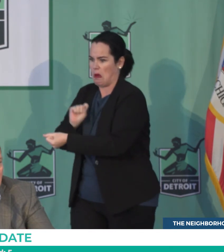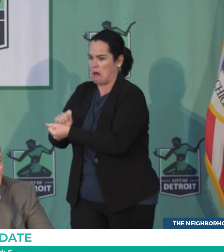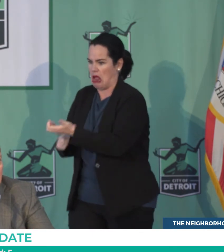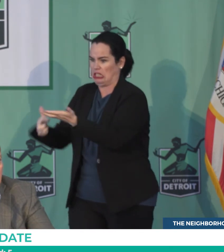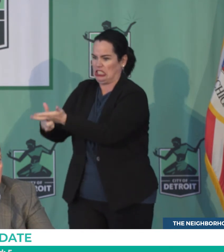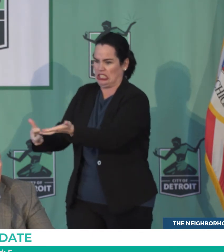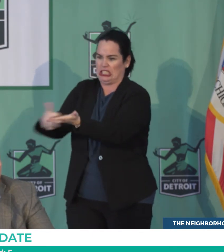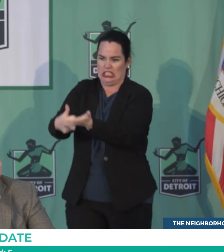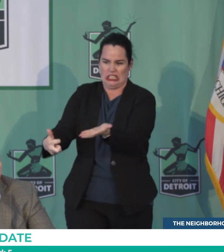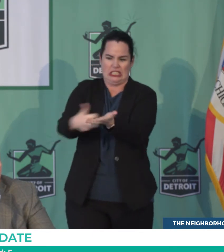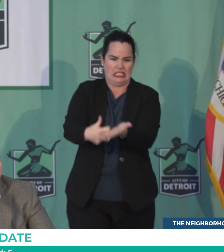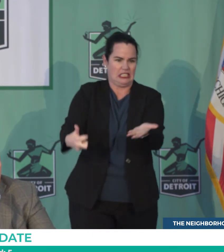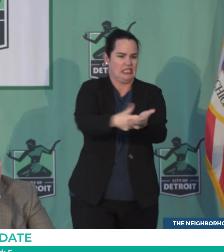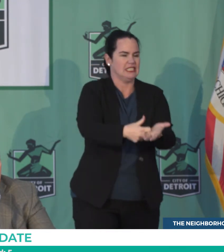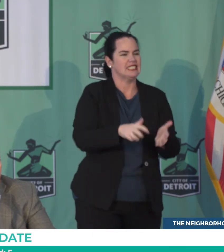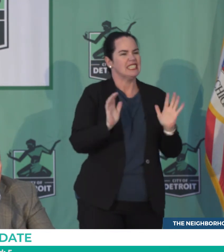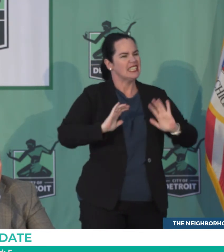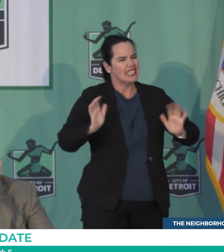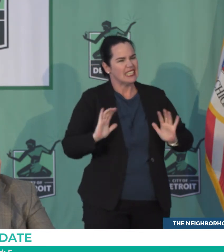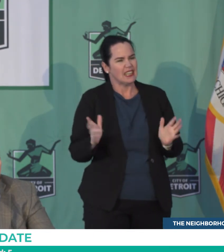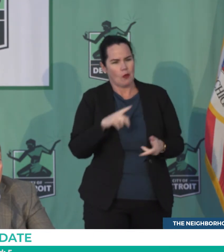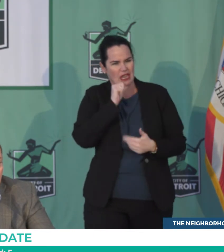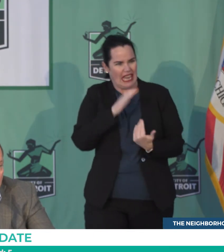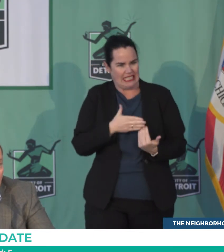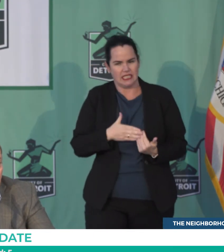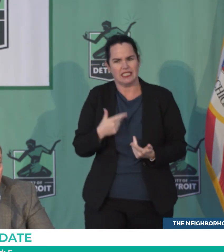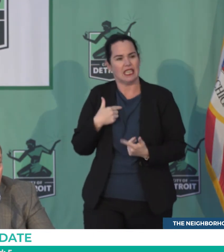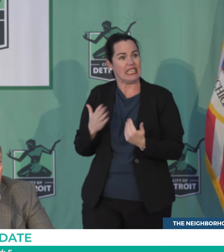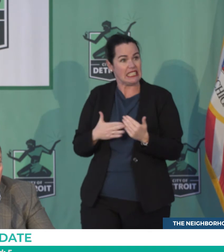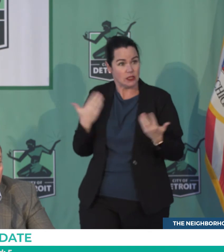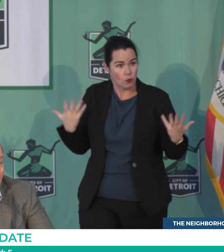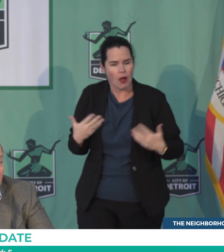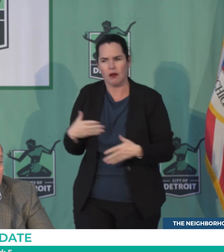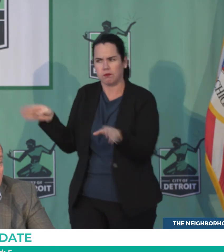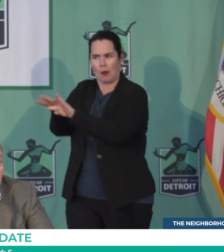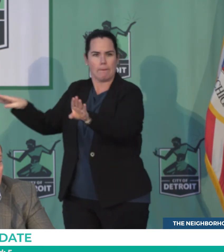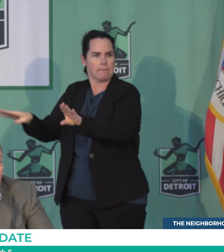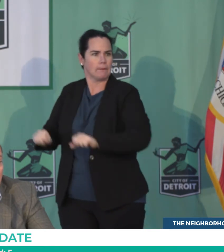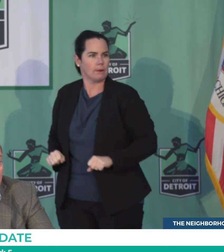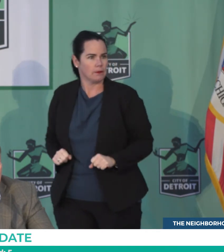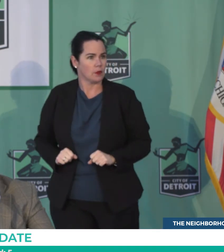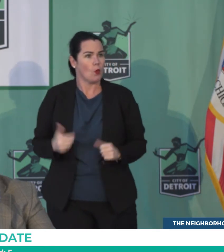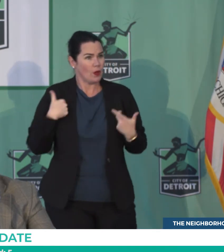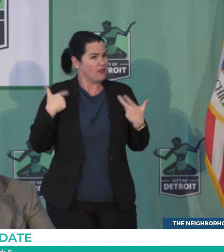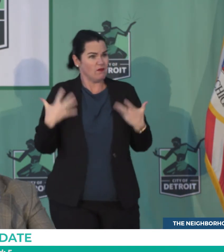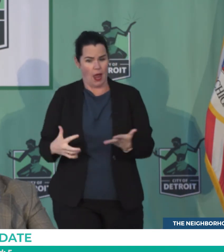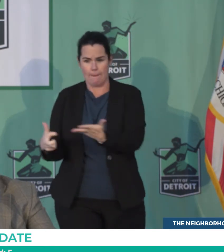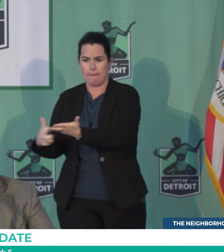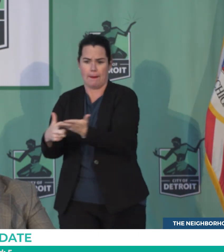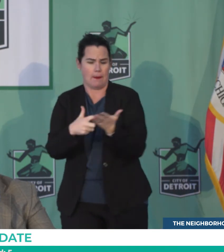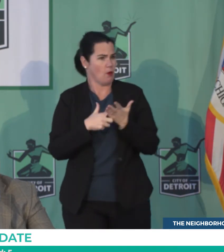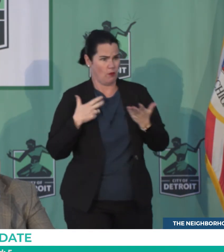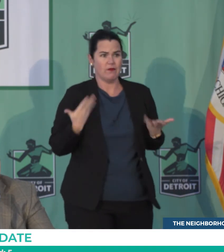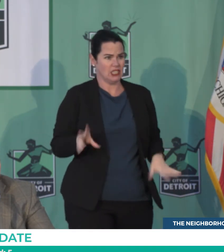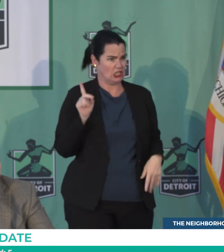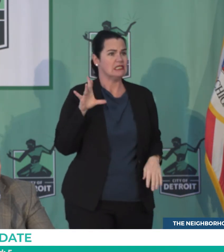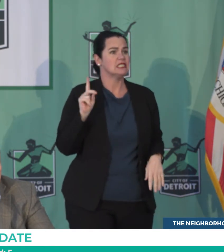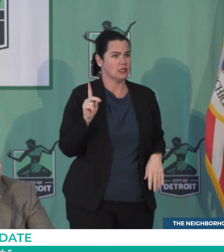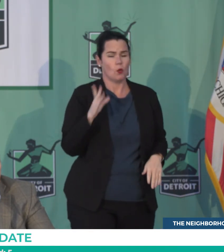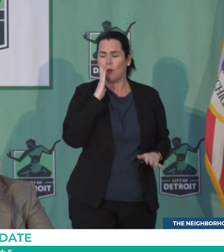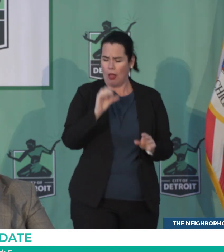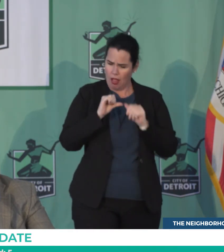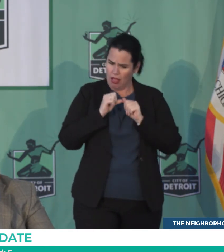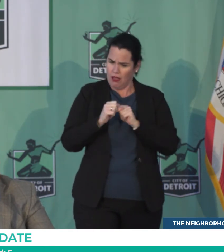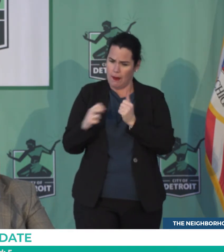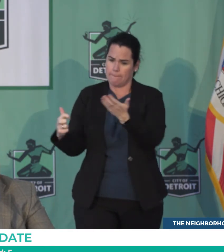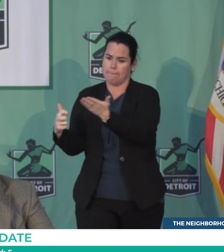them tickets, and the like. We have issued tickets already. We will issue